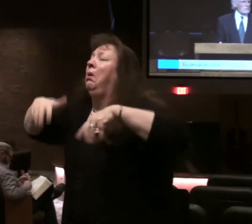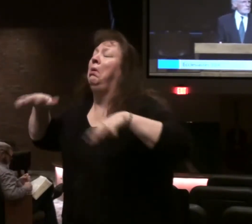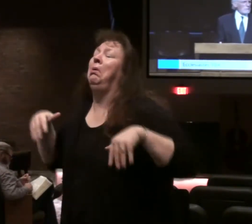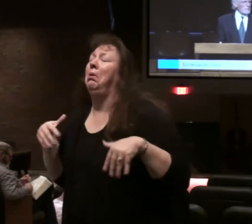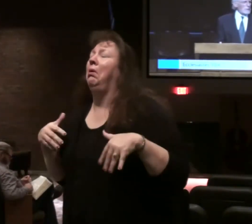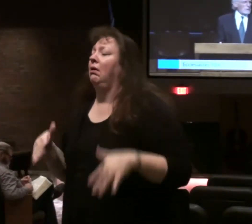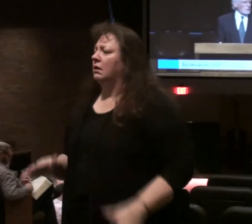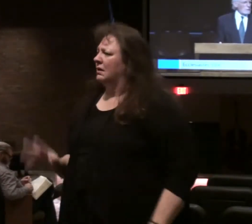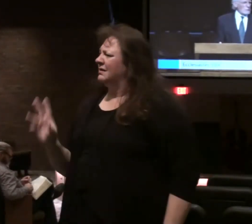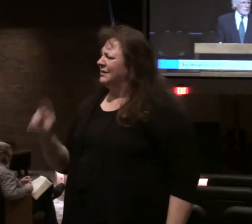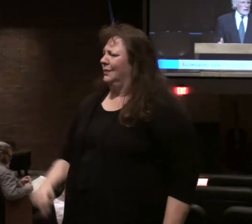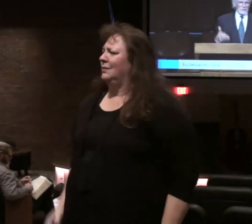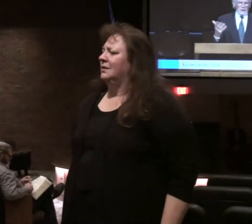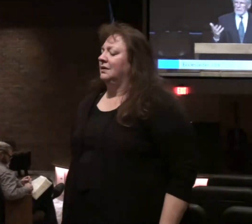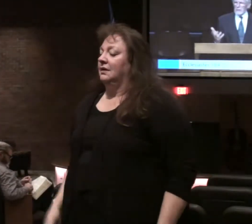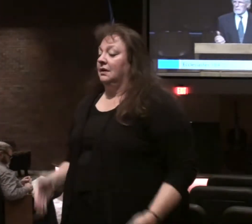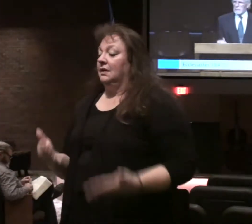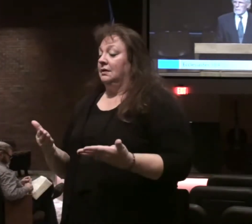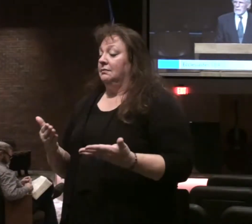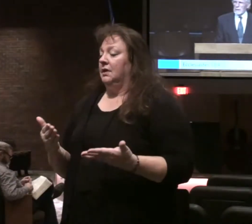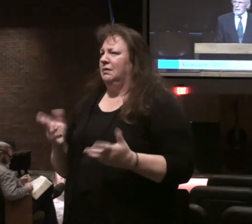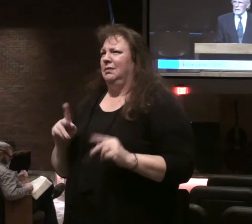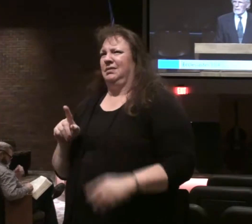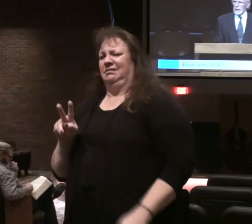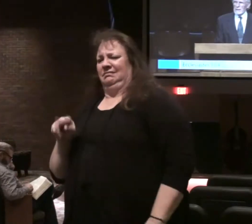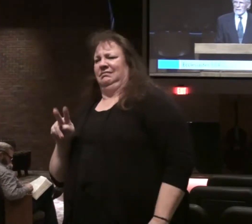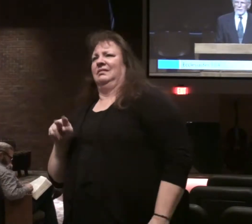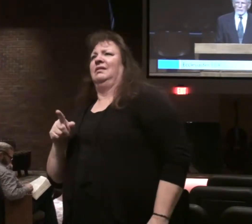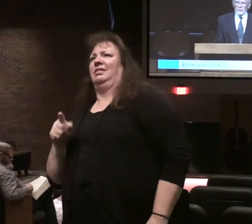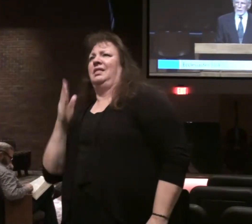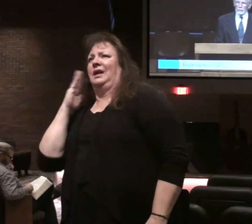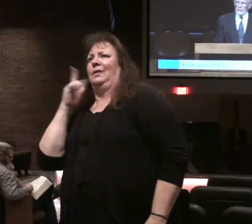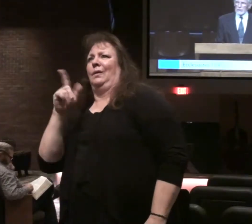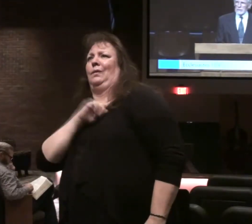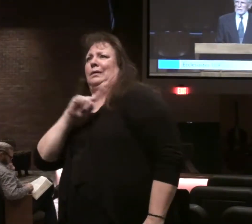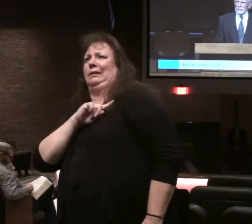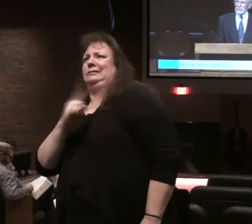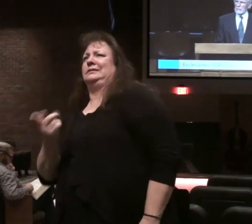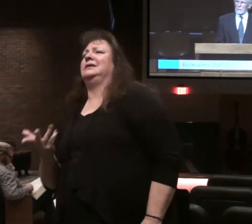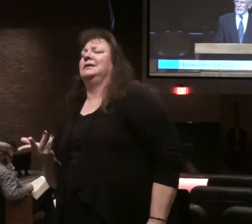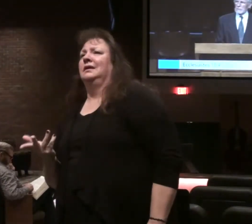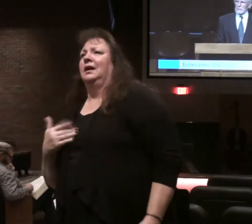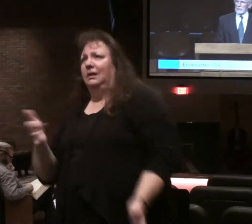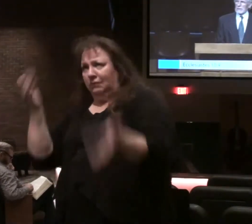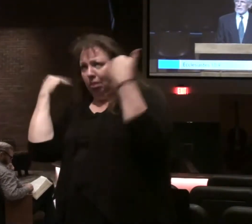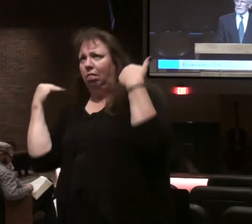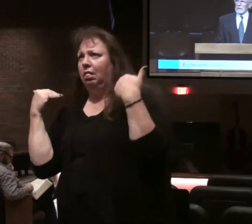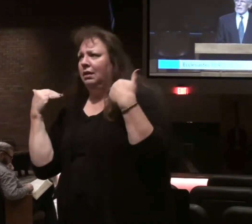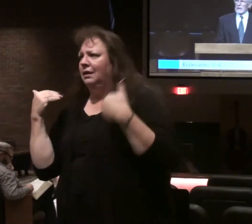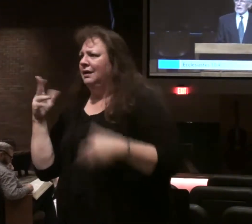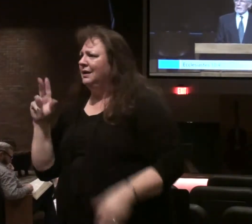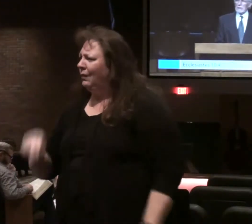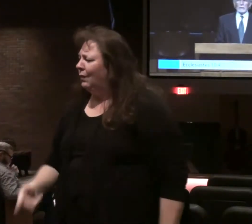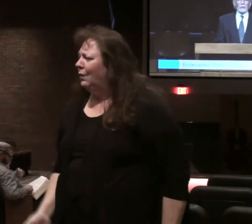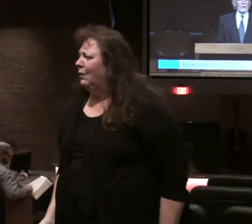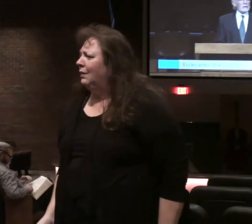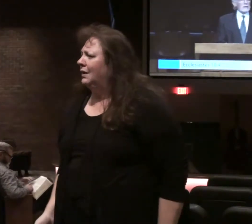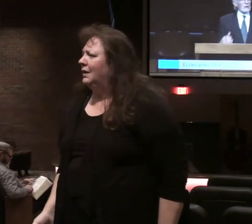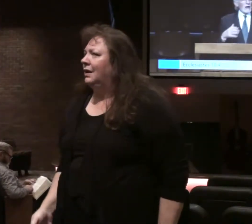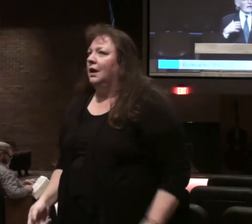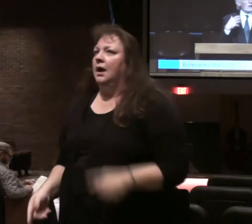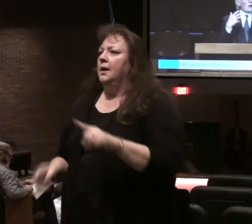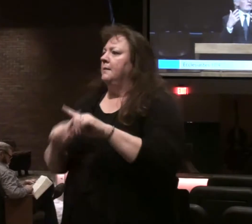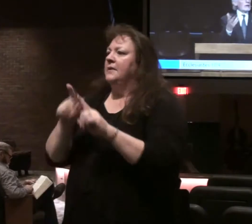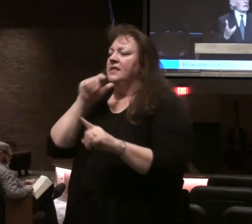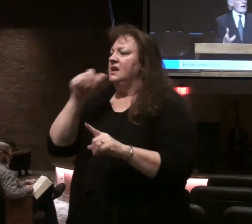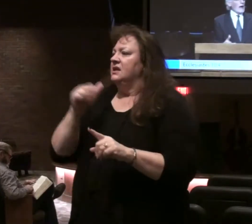puddle, which might have caused people to think, oh yeah, they know they're guilty and they're just overwhelmed. No. But nor did